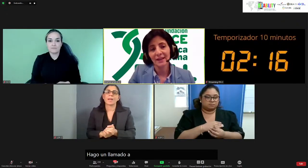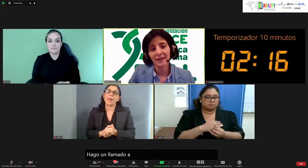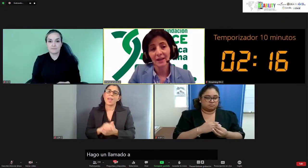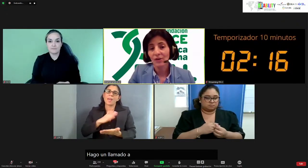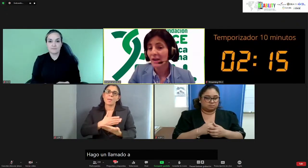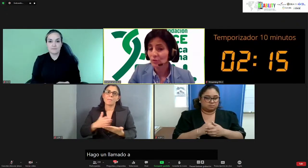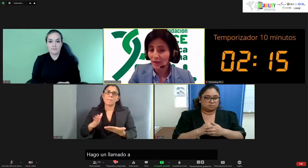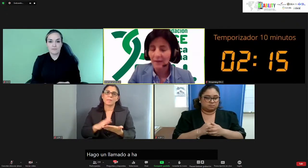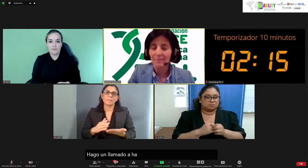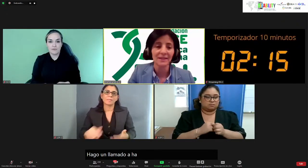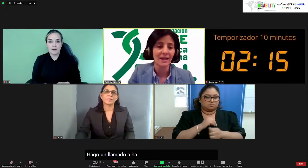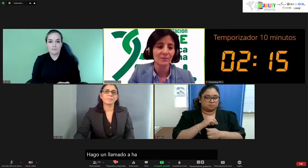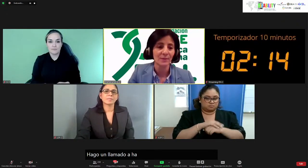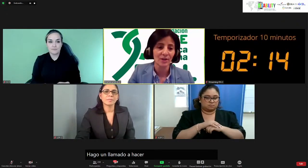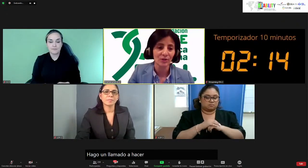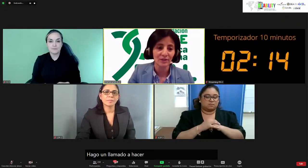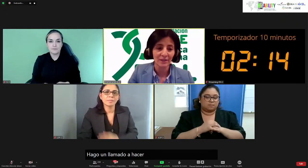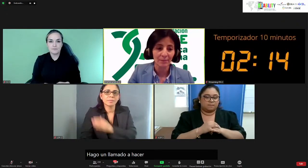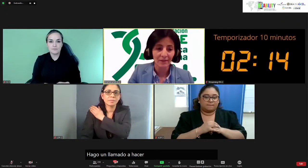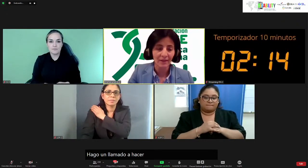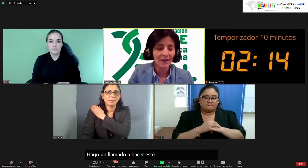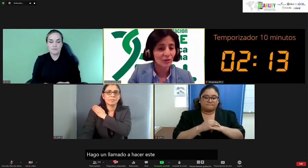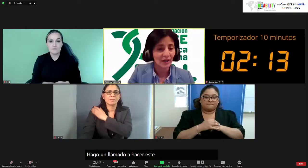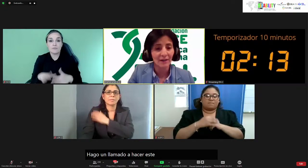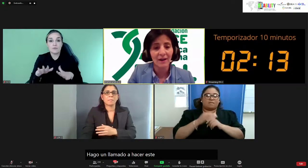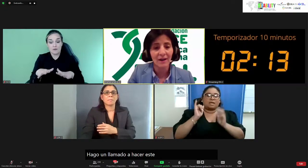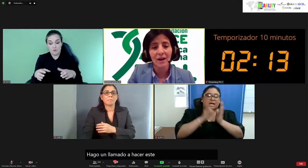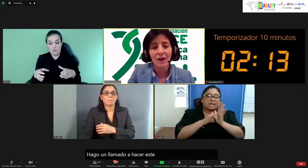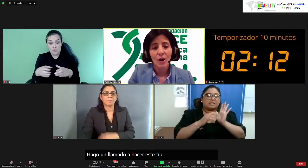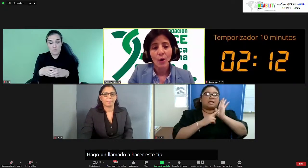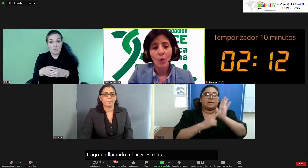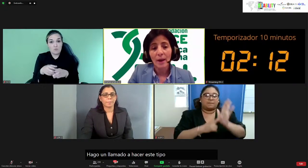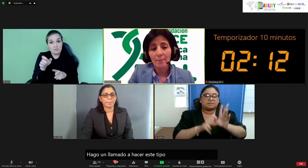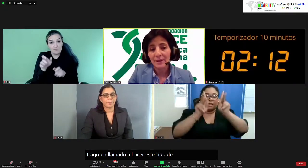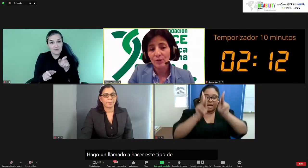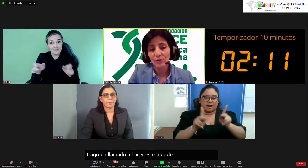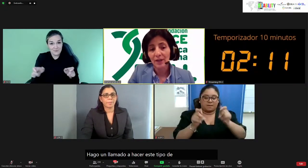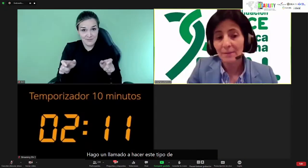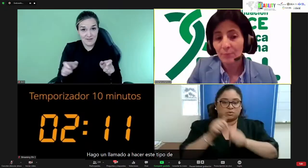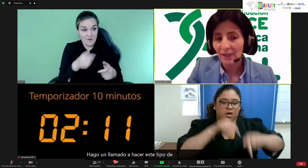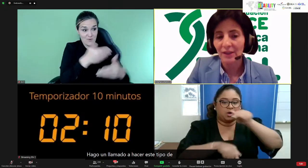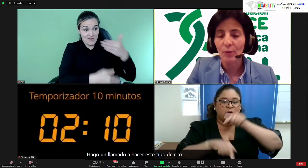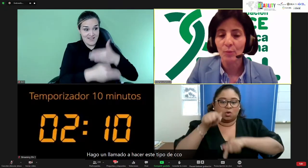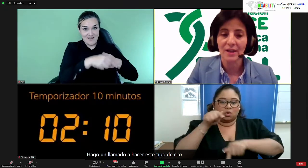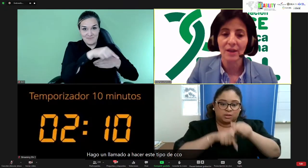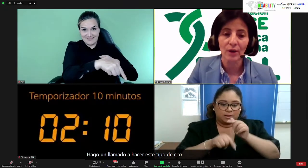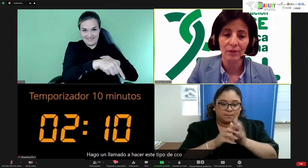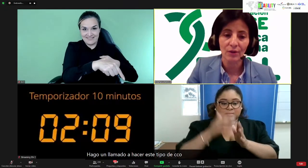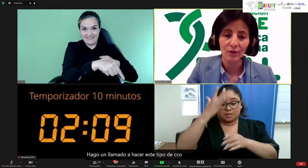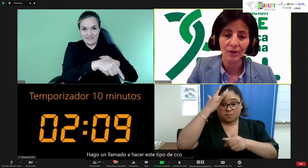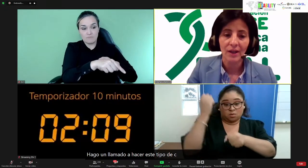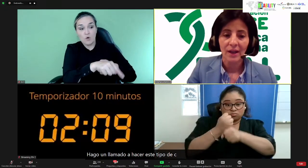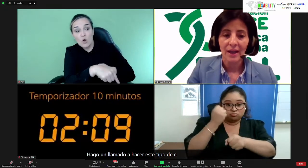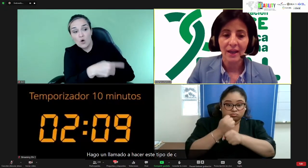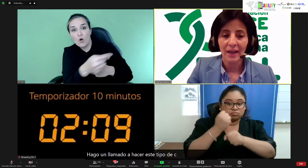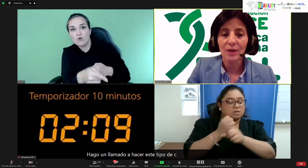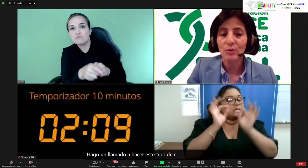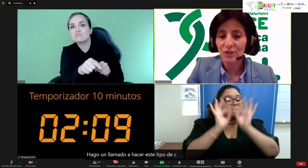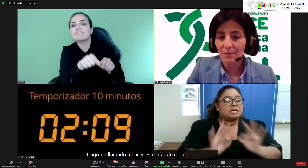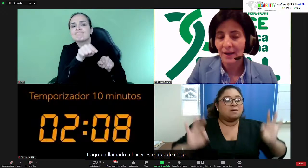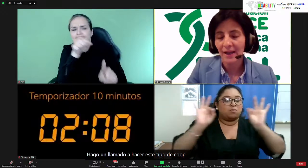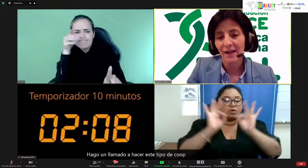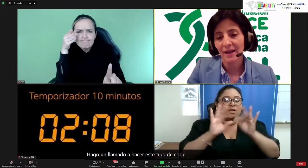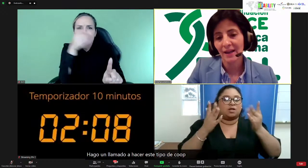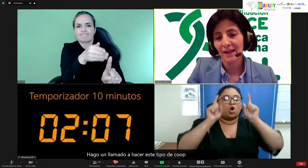so this is what i wanted to say we have two organizations one working for people with disabilities and the other one working